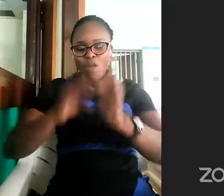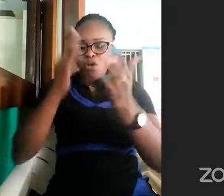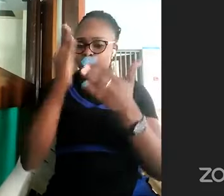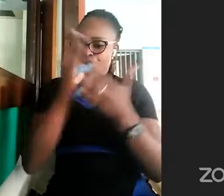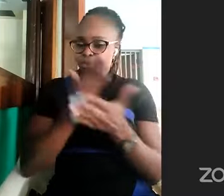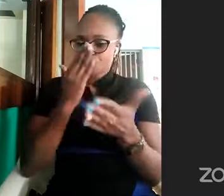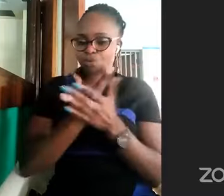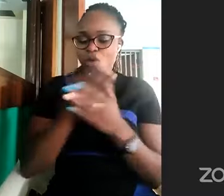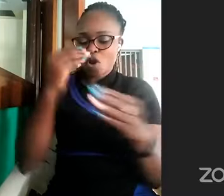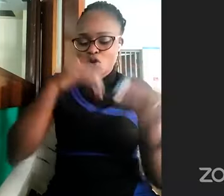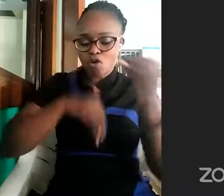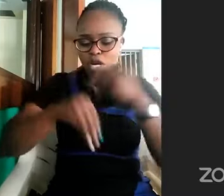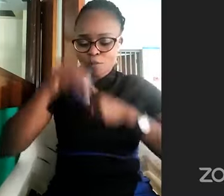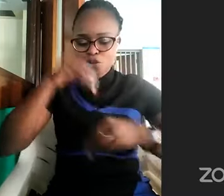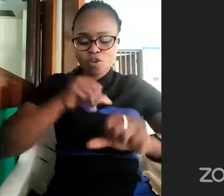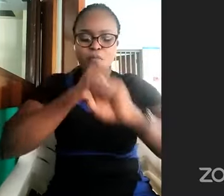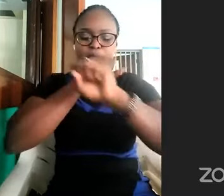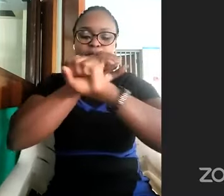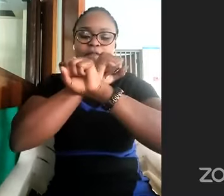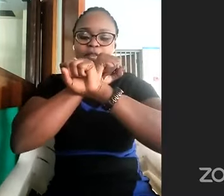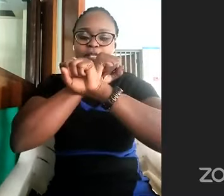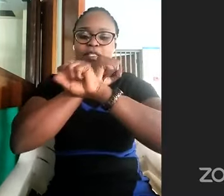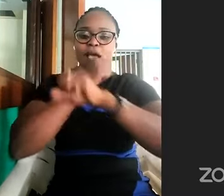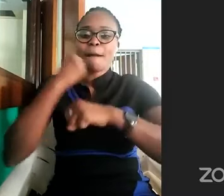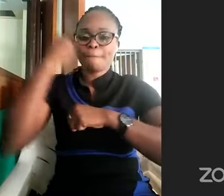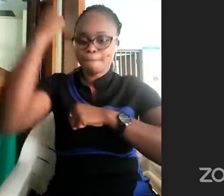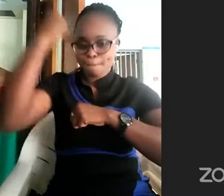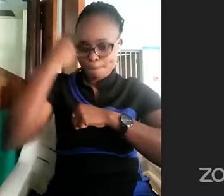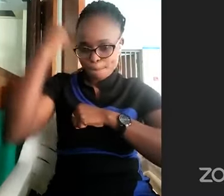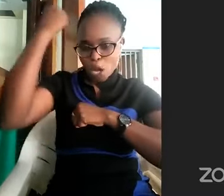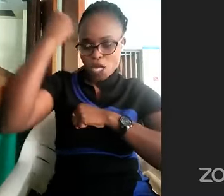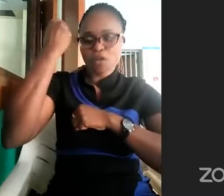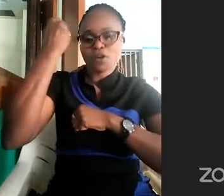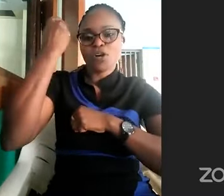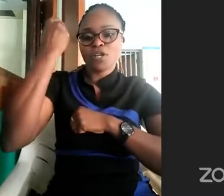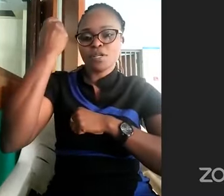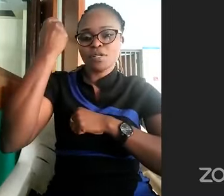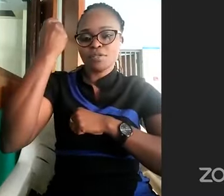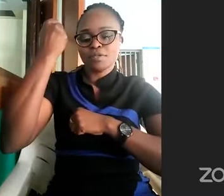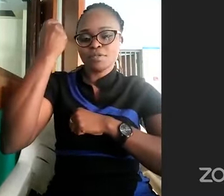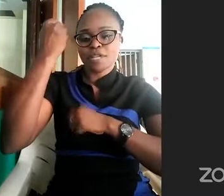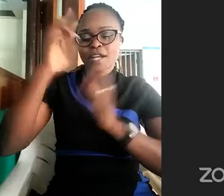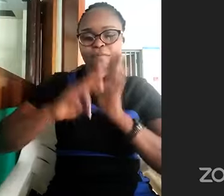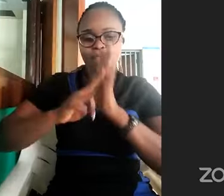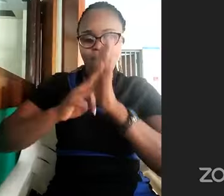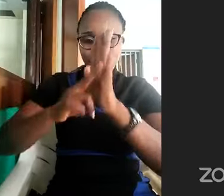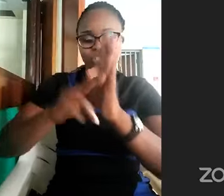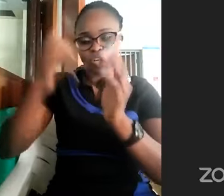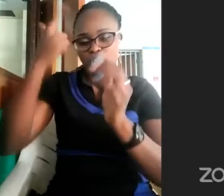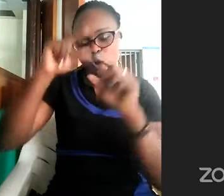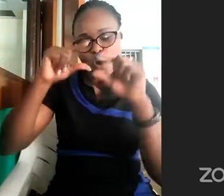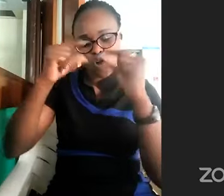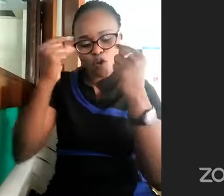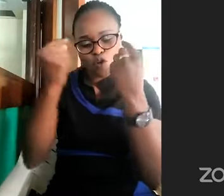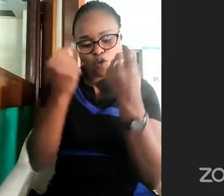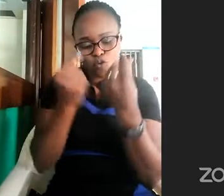political presentation of marginalized group, include women with disability. Their